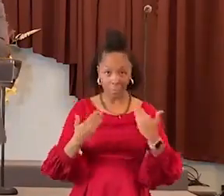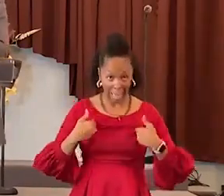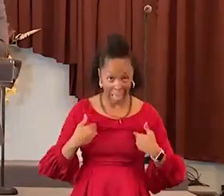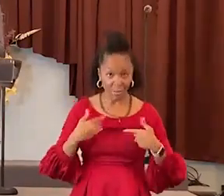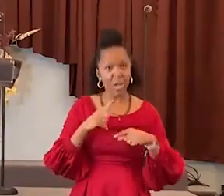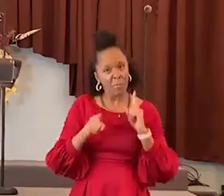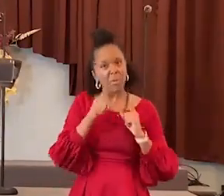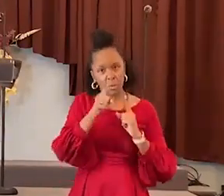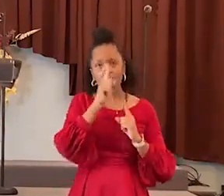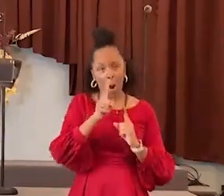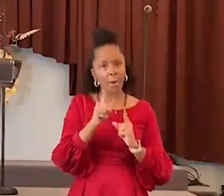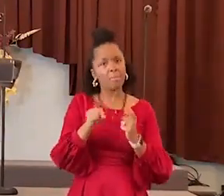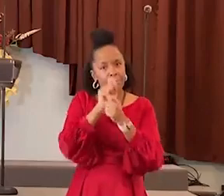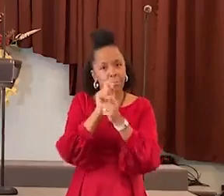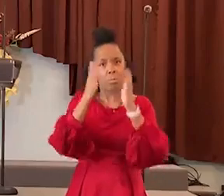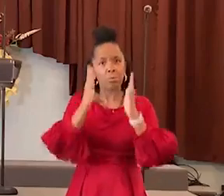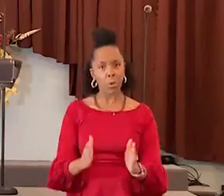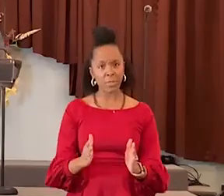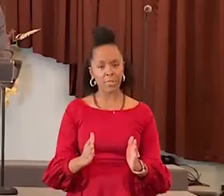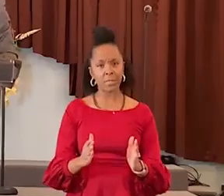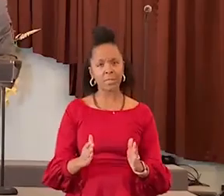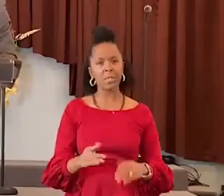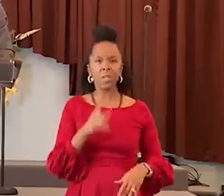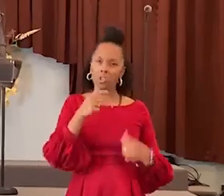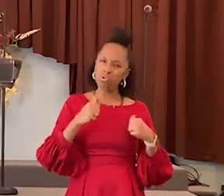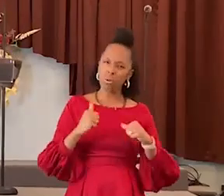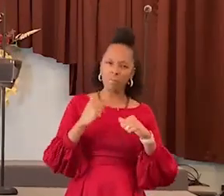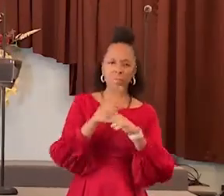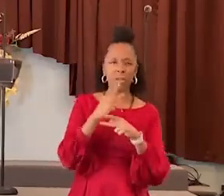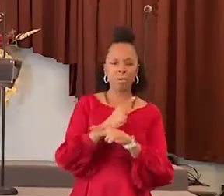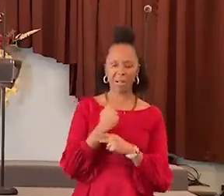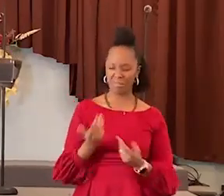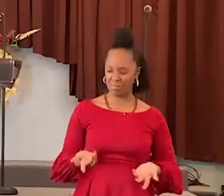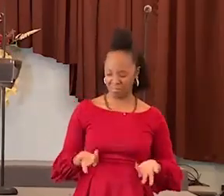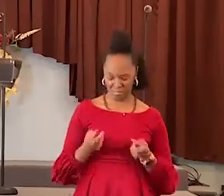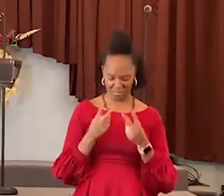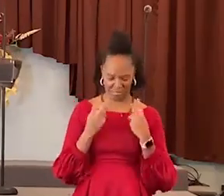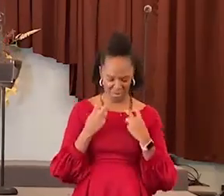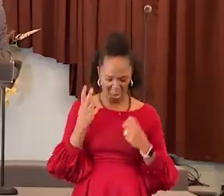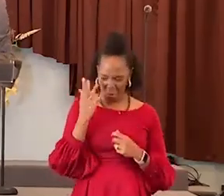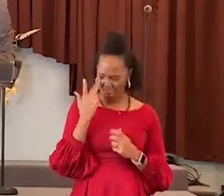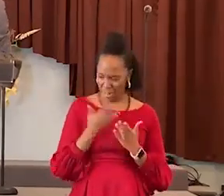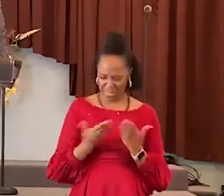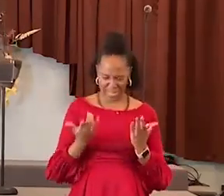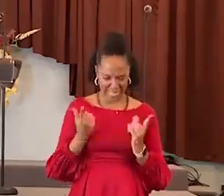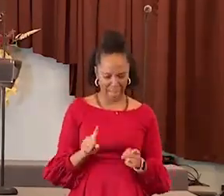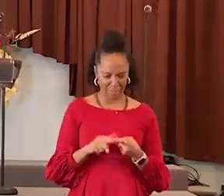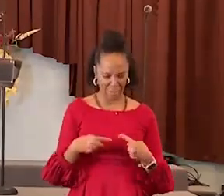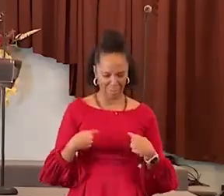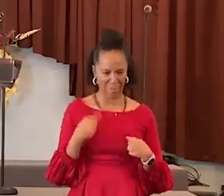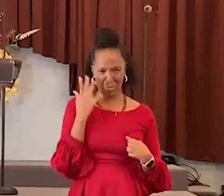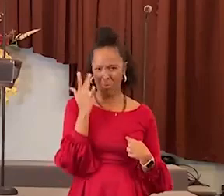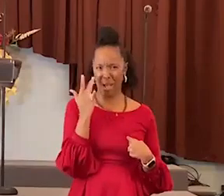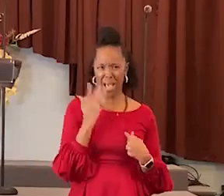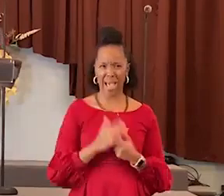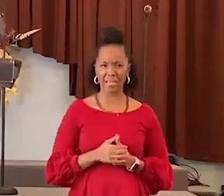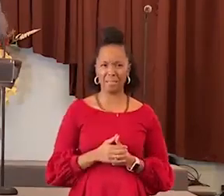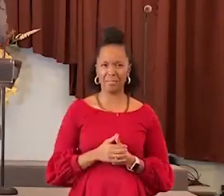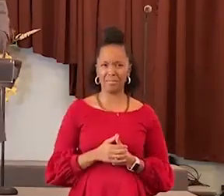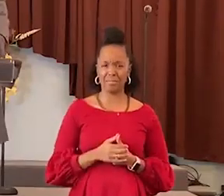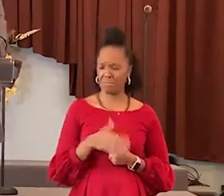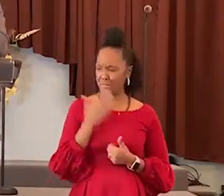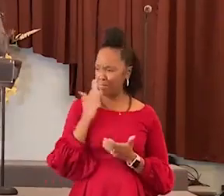Child of God, stop trying to figure out why things always happen to you. Stop trying to figure out why bad things always happen to good people.